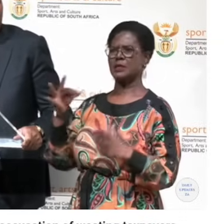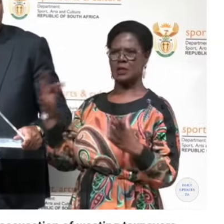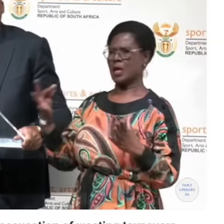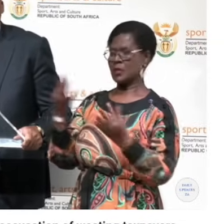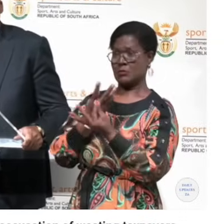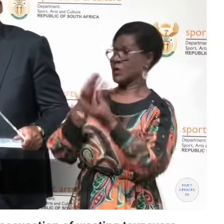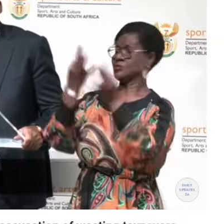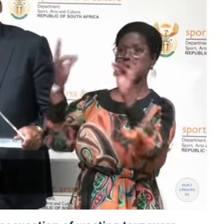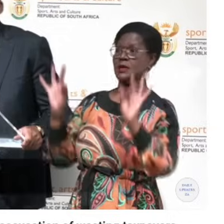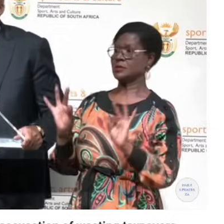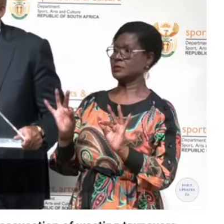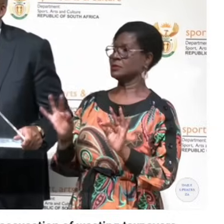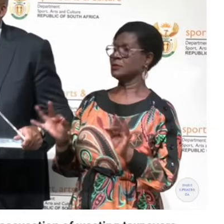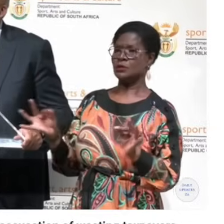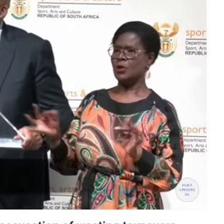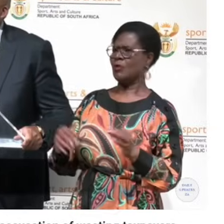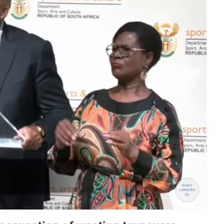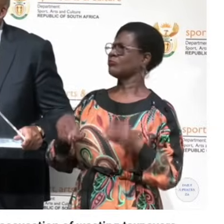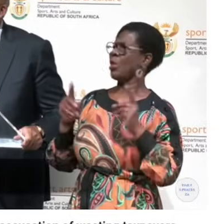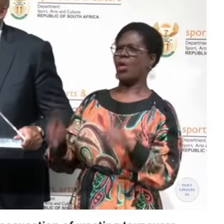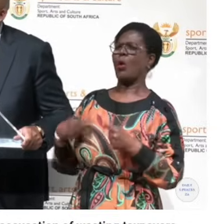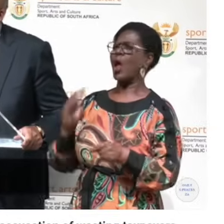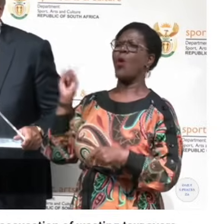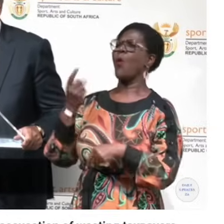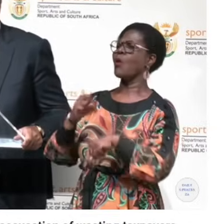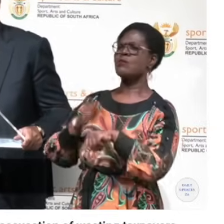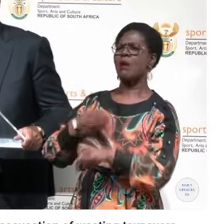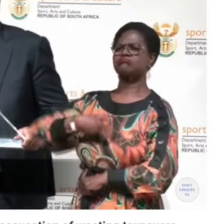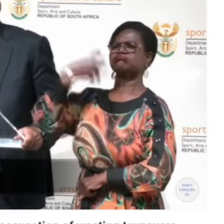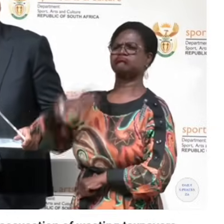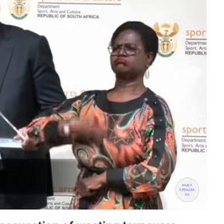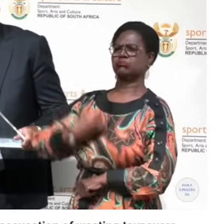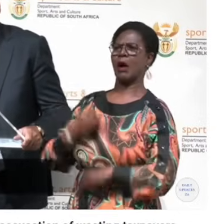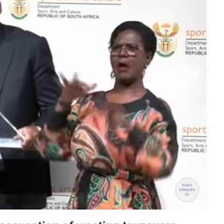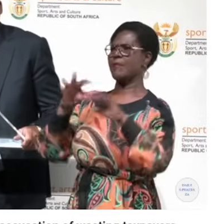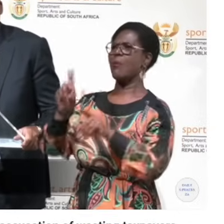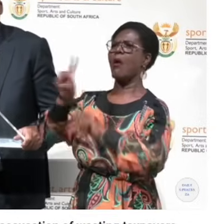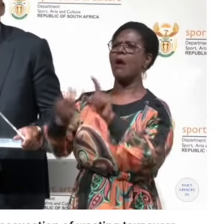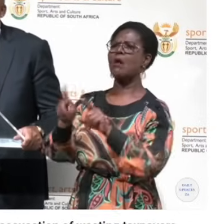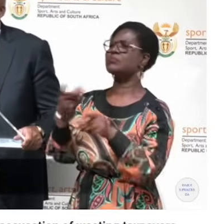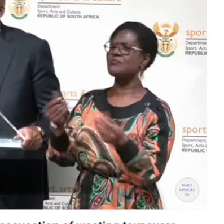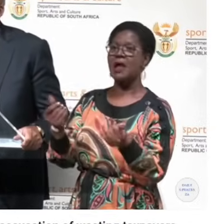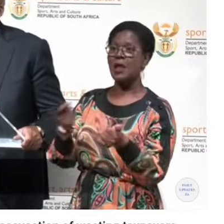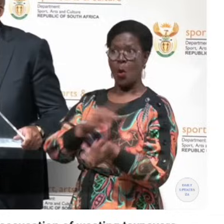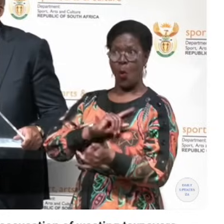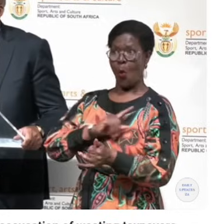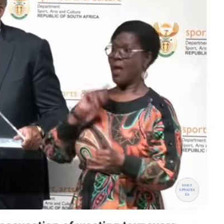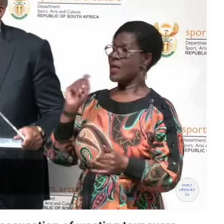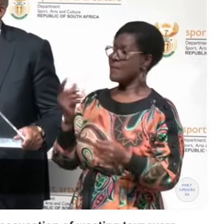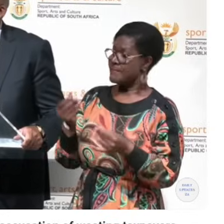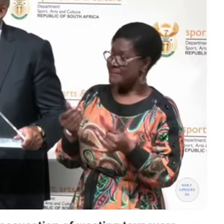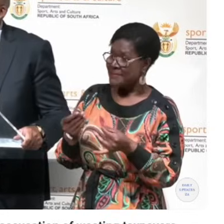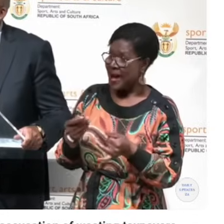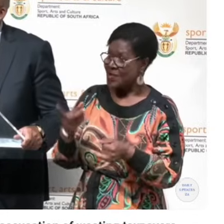have taken on something that you can't get angry when people ask you about their money. Because every cent that we are using